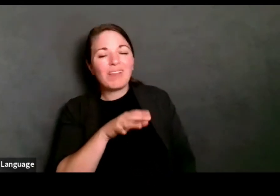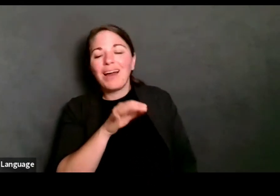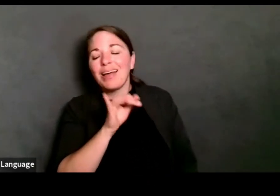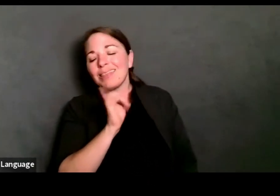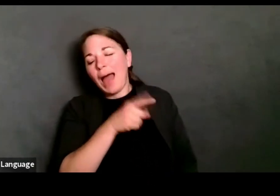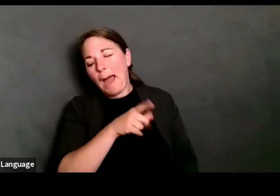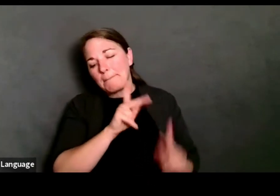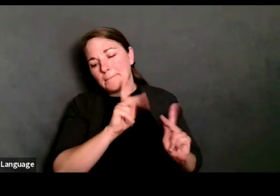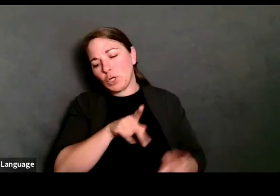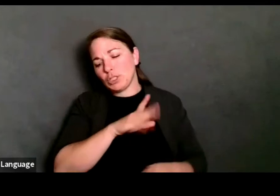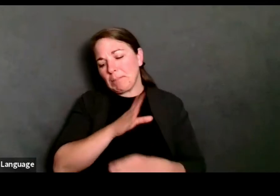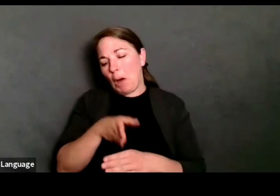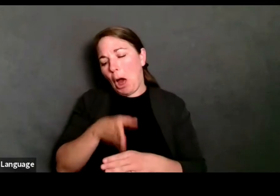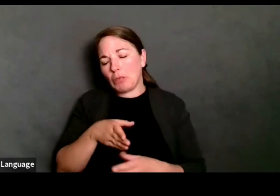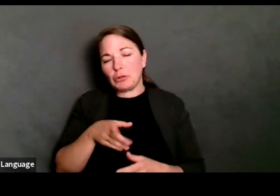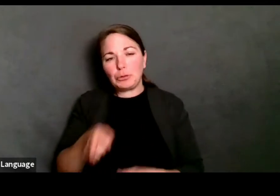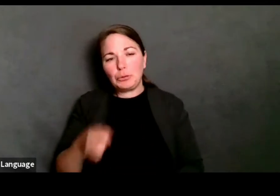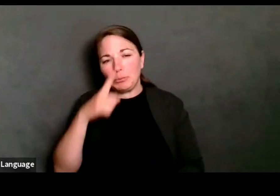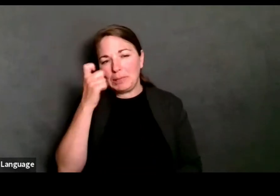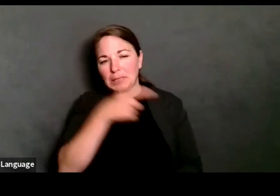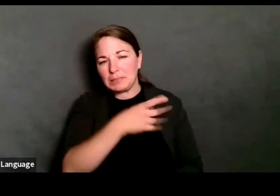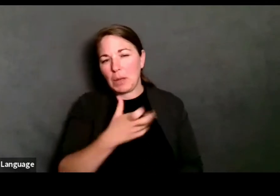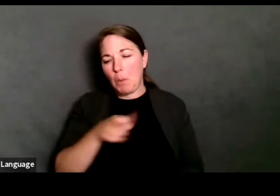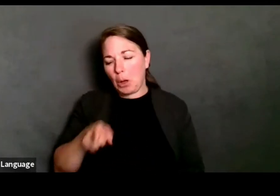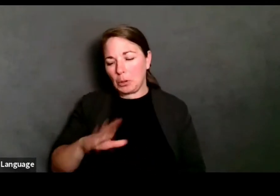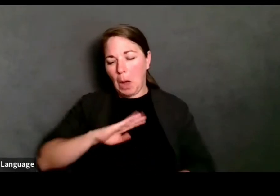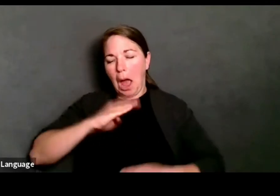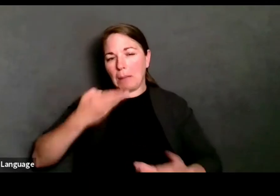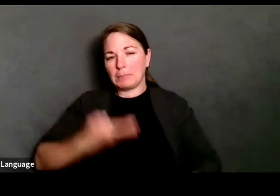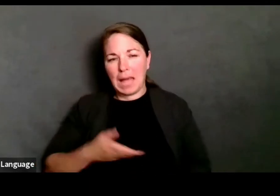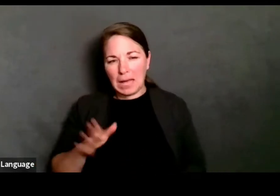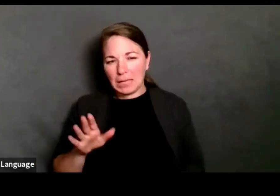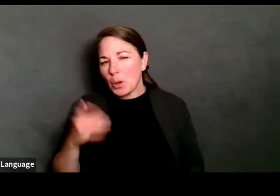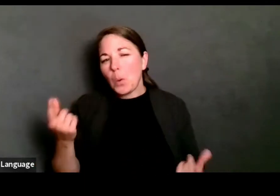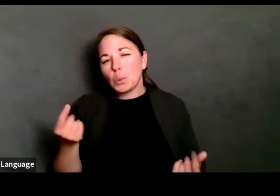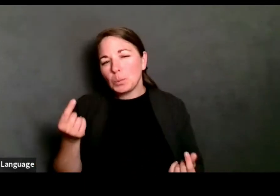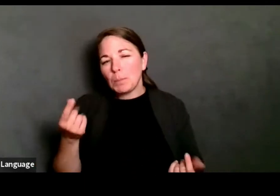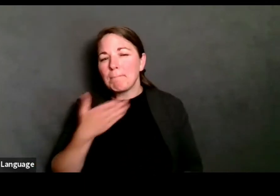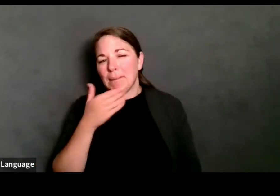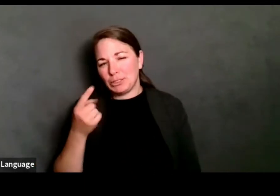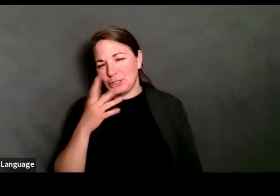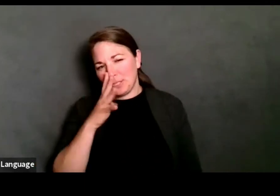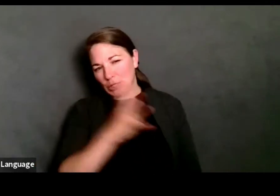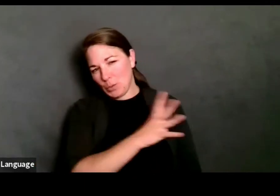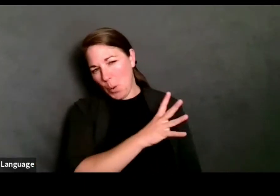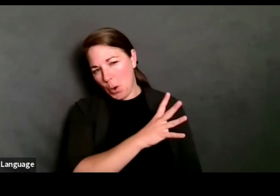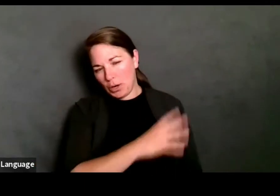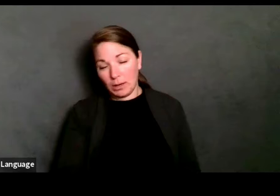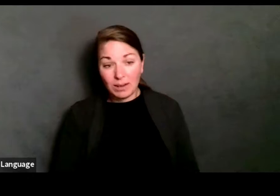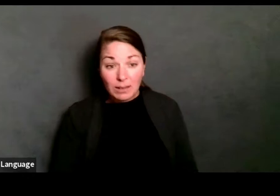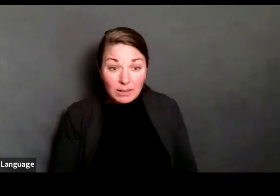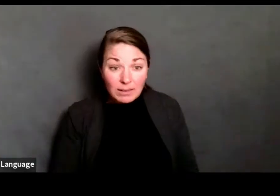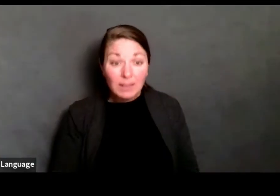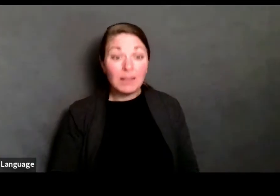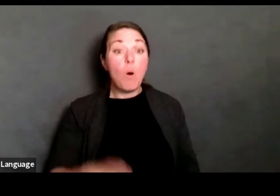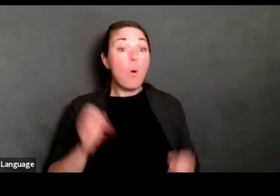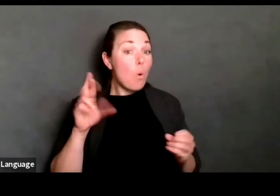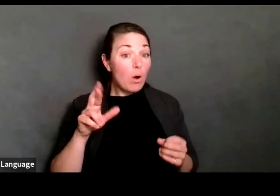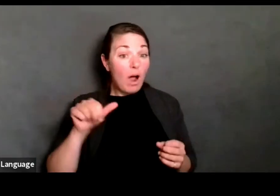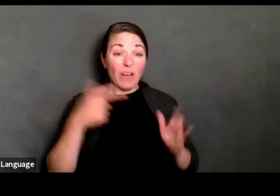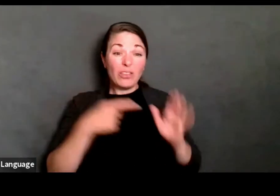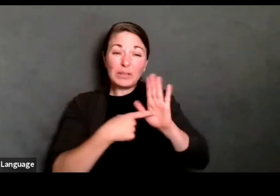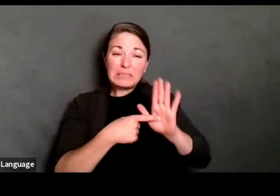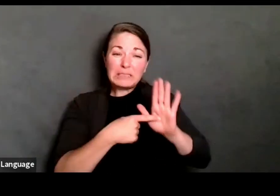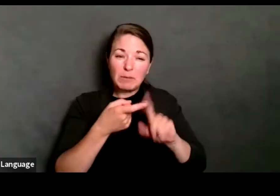only bugging you to get a rise out of you, just ignore them." We could include a lot of examples from the medical